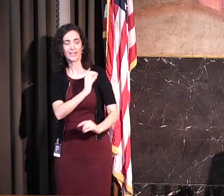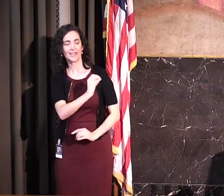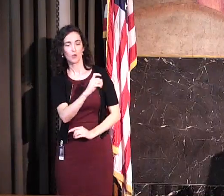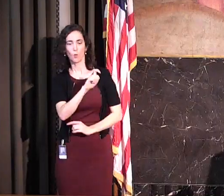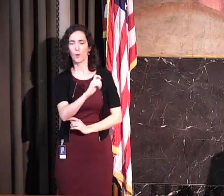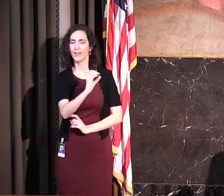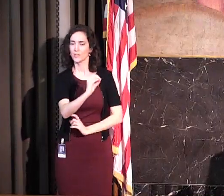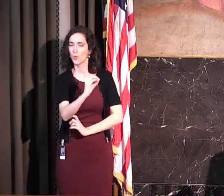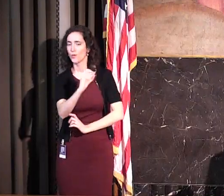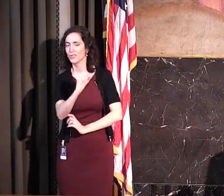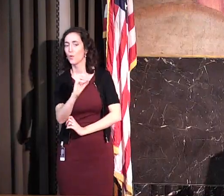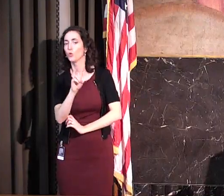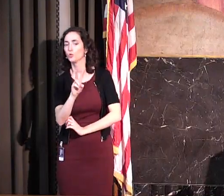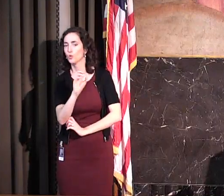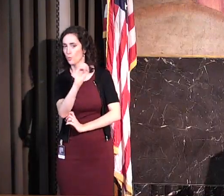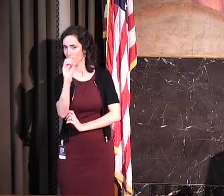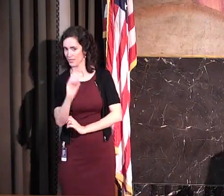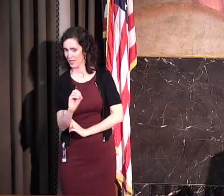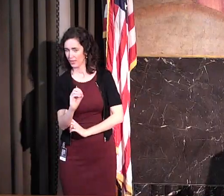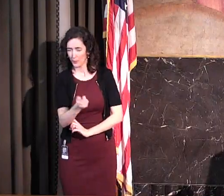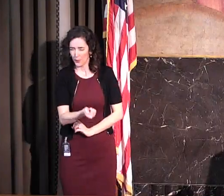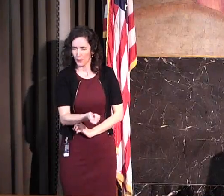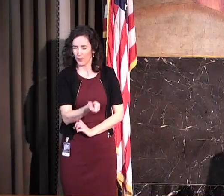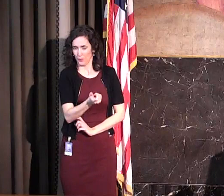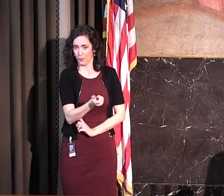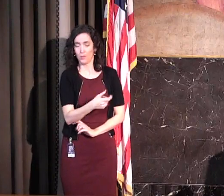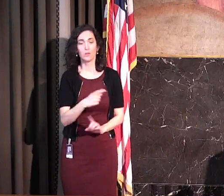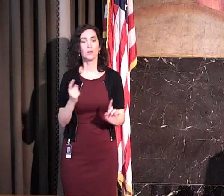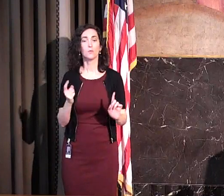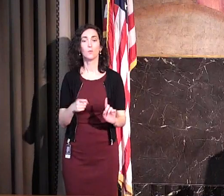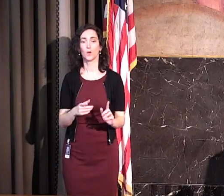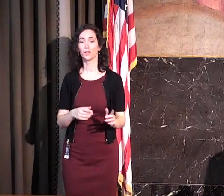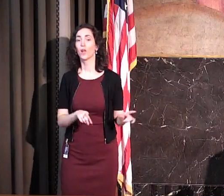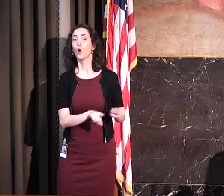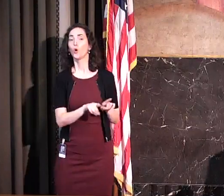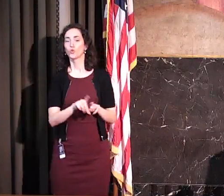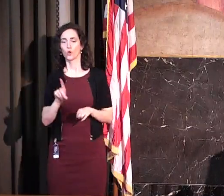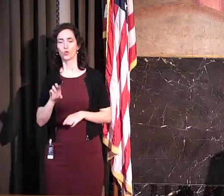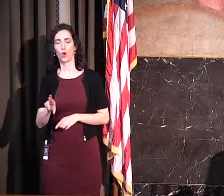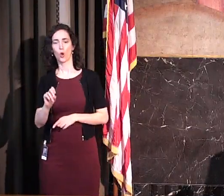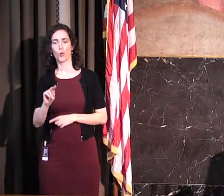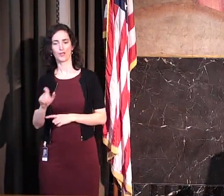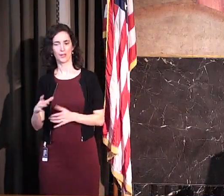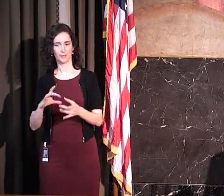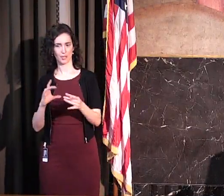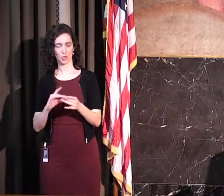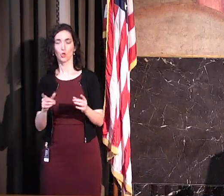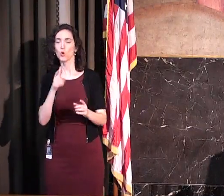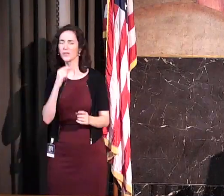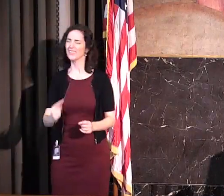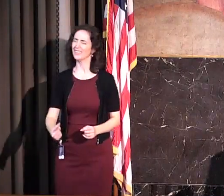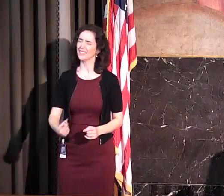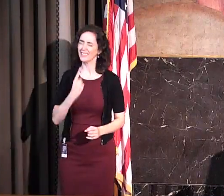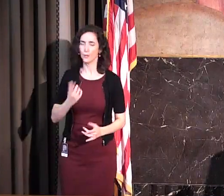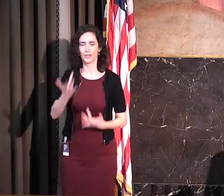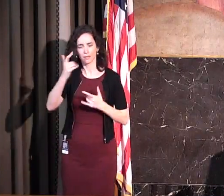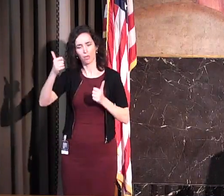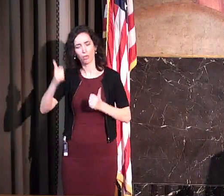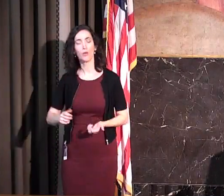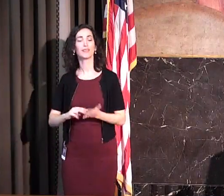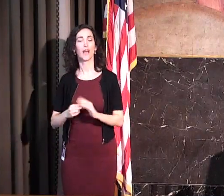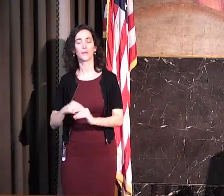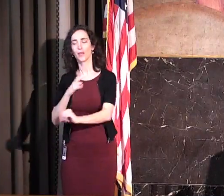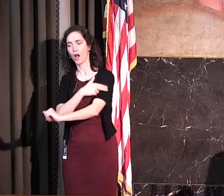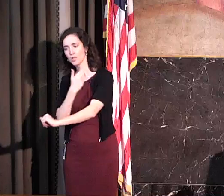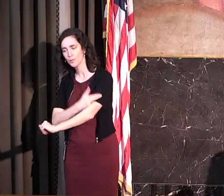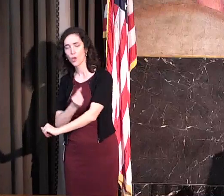fully vaccinated. To Dr. O'Neill's other point, the median age of serious breakthrough cases, and by serious I mean hospitalized or